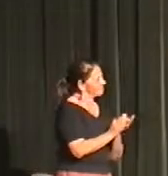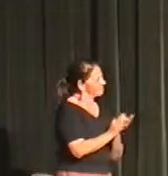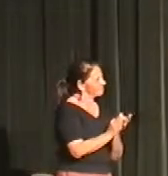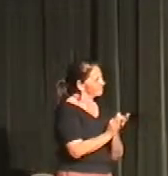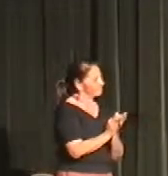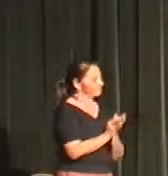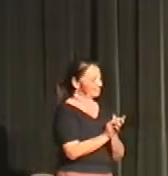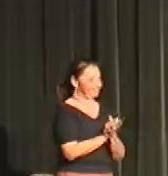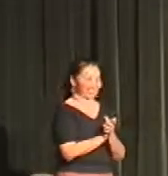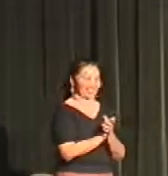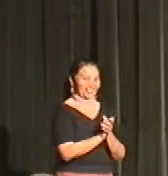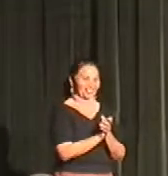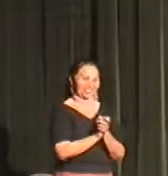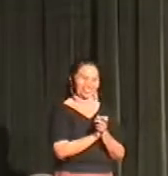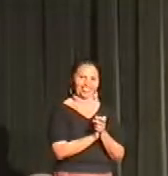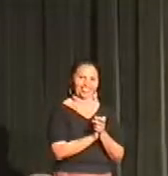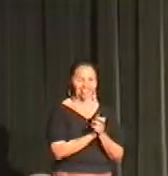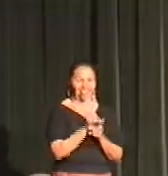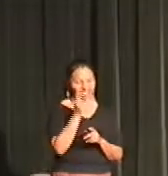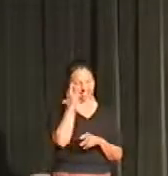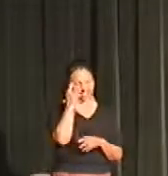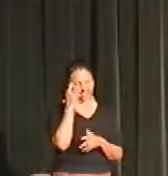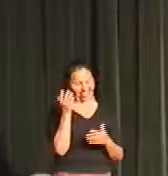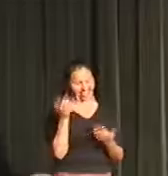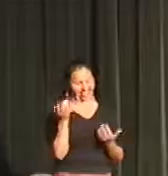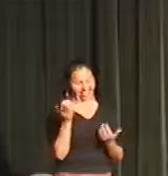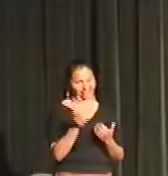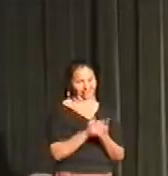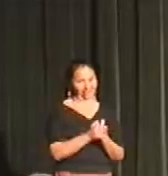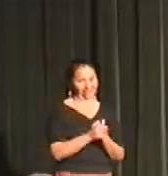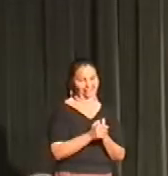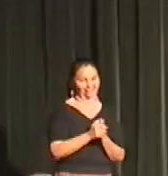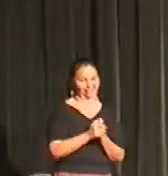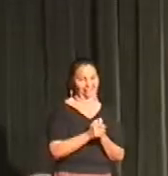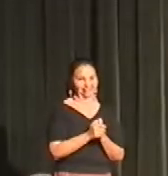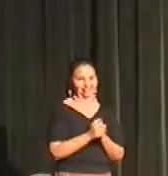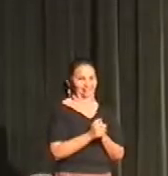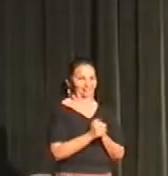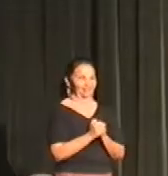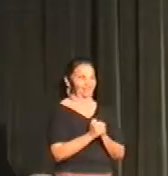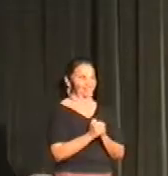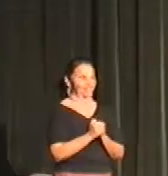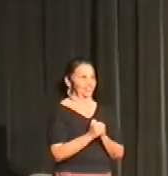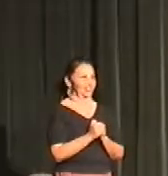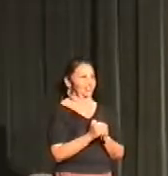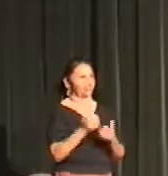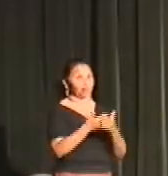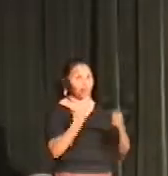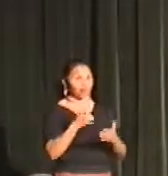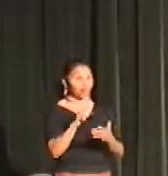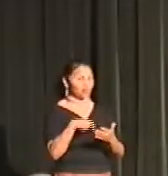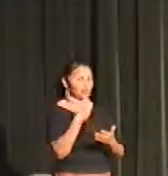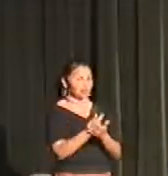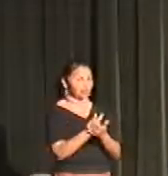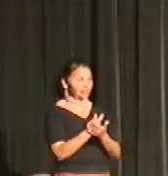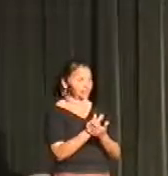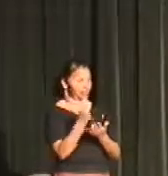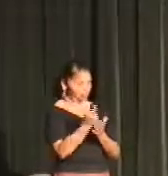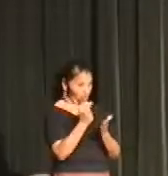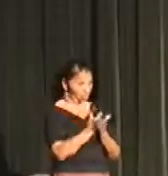I think, anyway, not too long before I was scheduled to graduate from law school, it became very